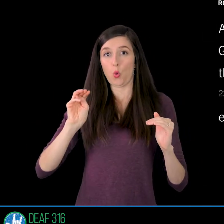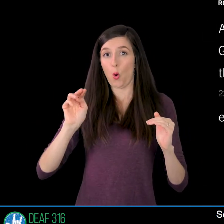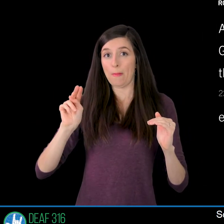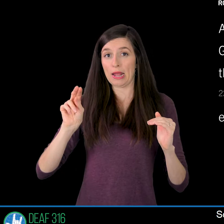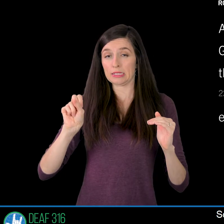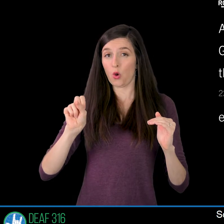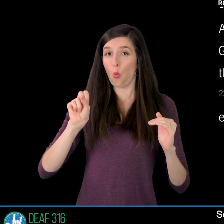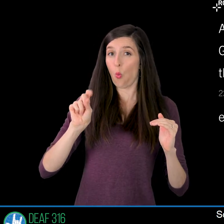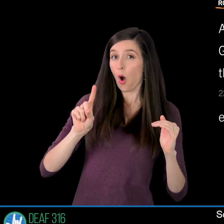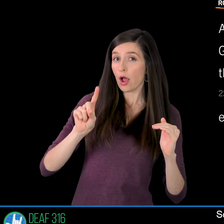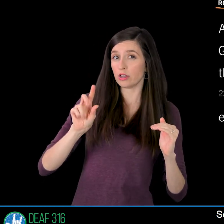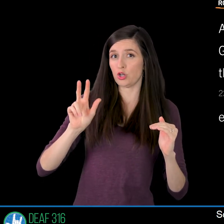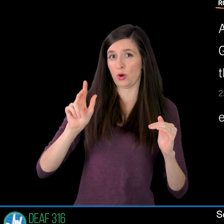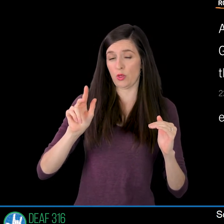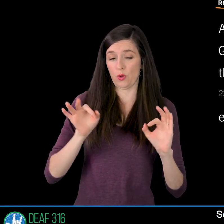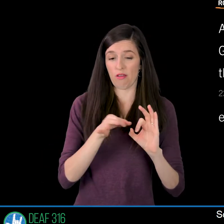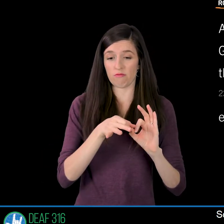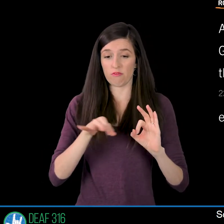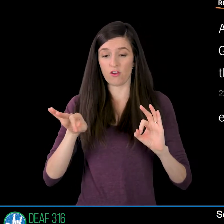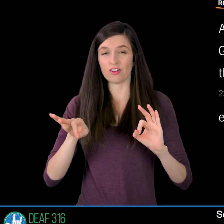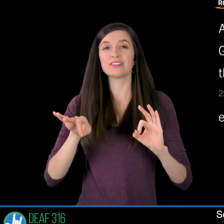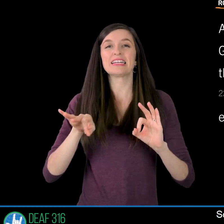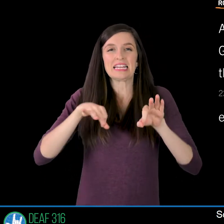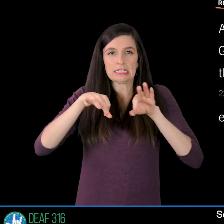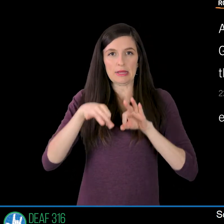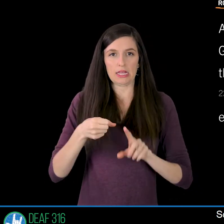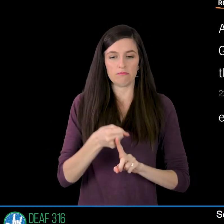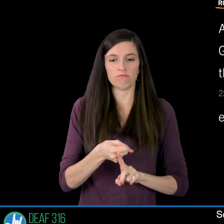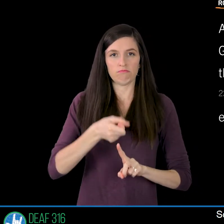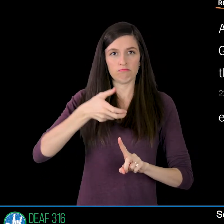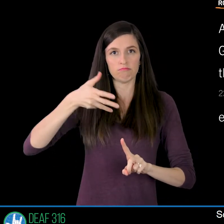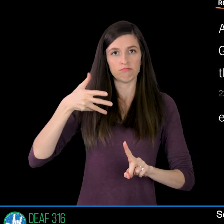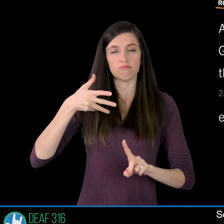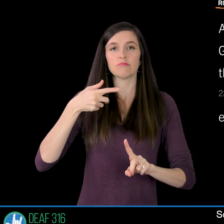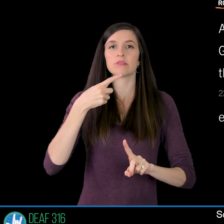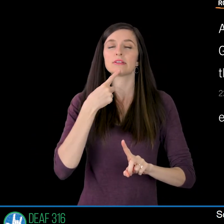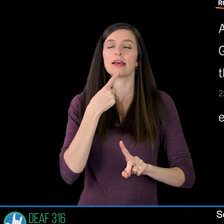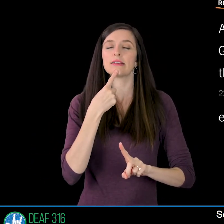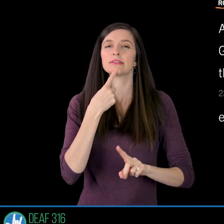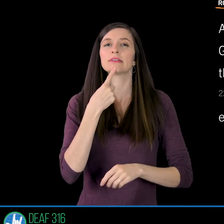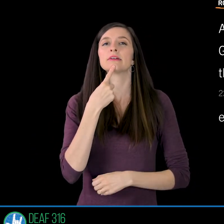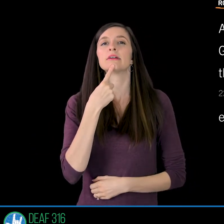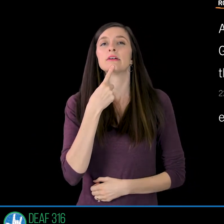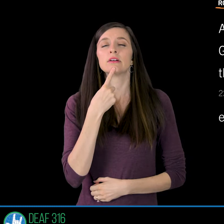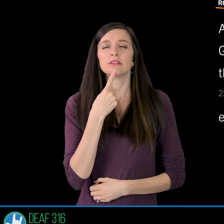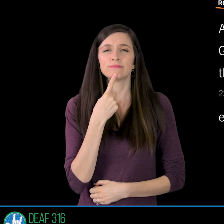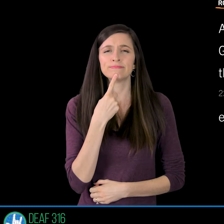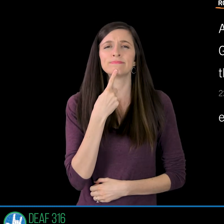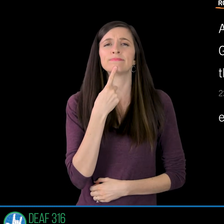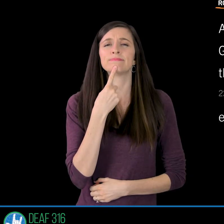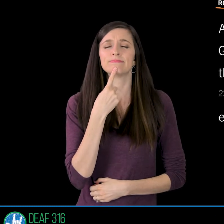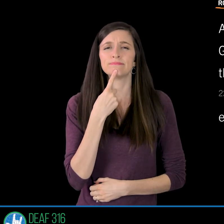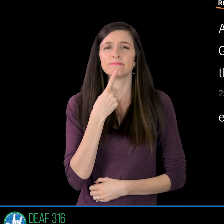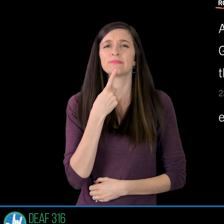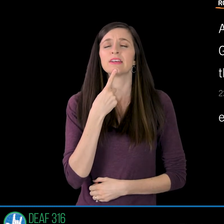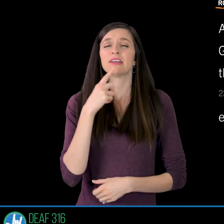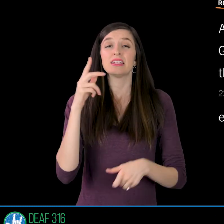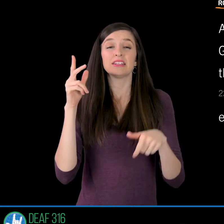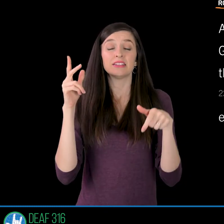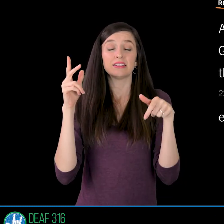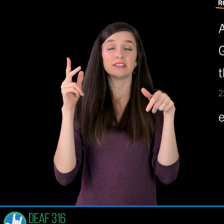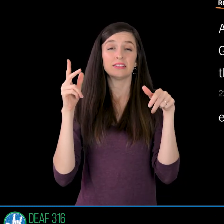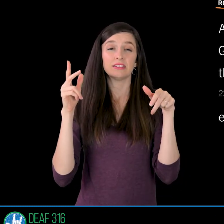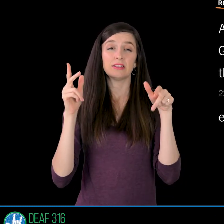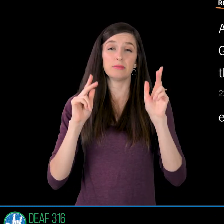1:23. So this is Romans again, chapter 1, and verses 21 to 23. This is